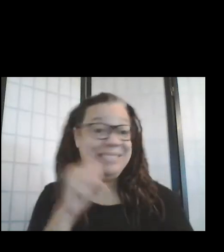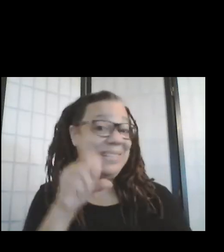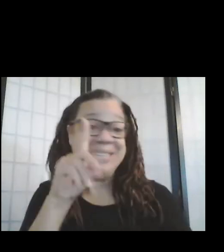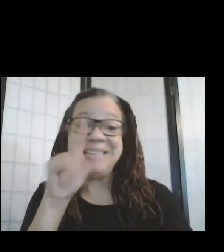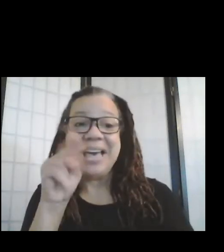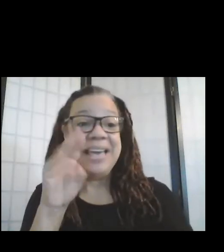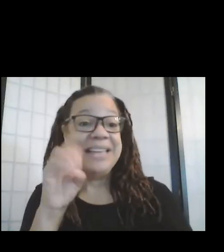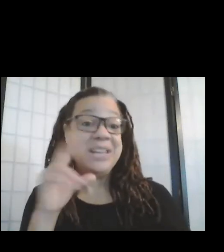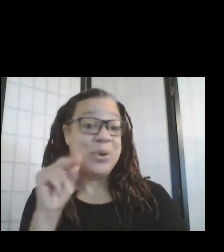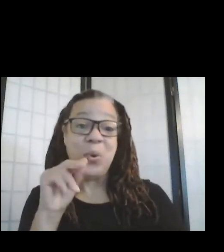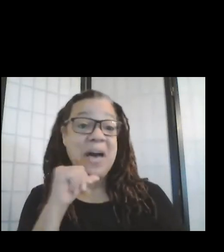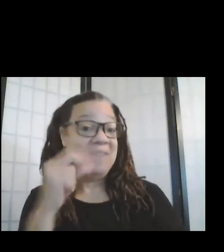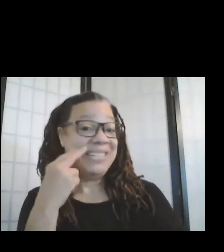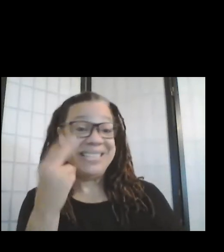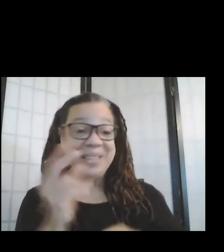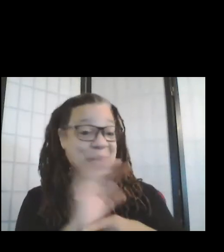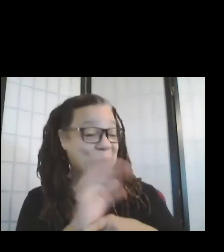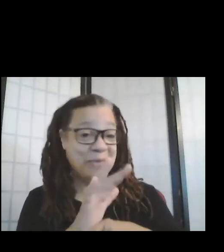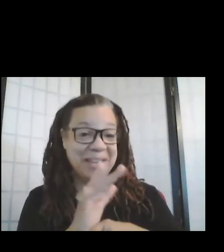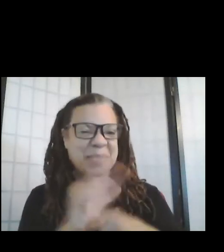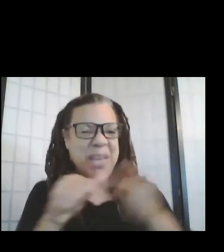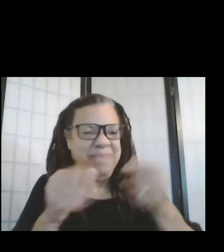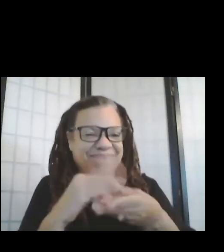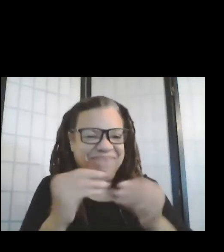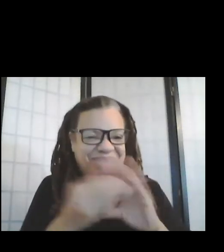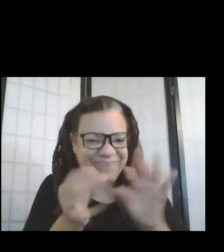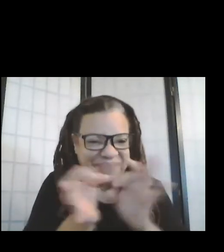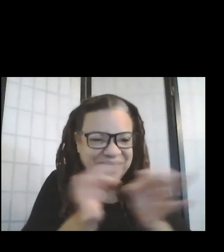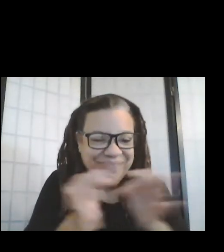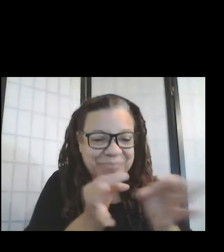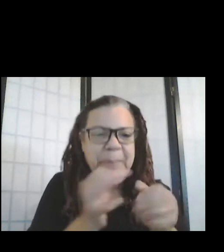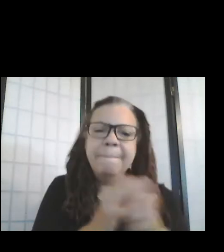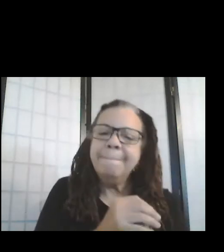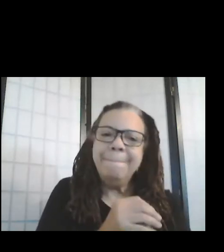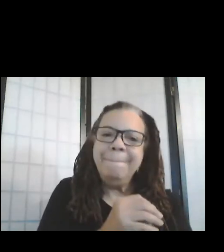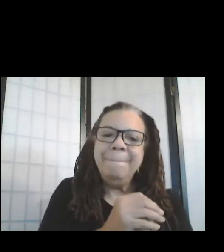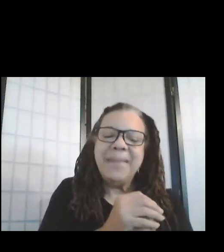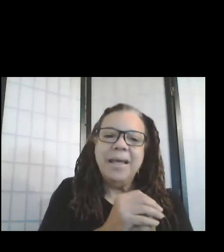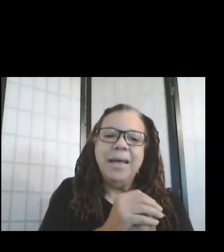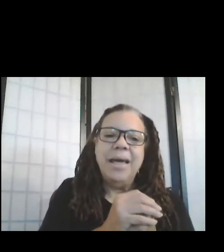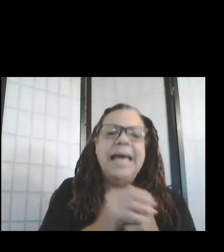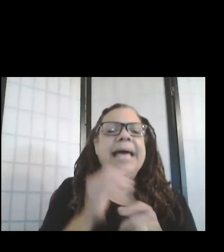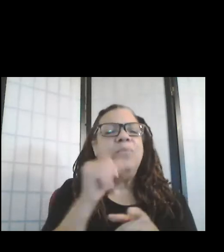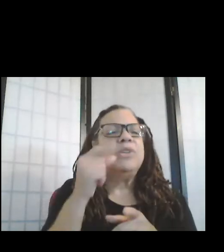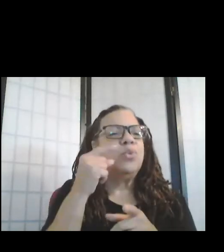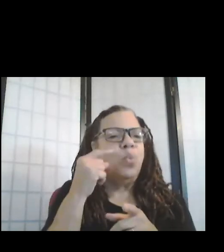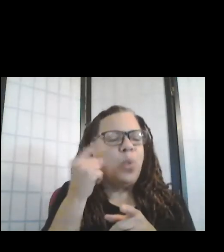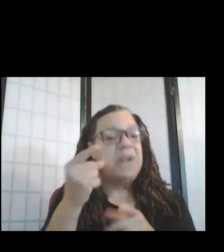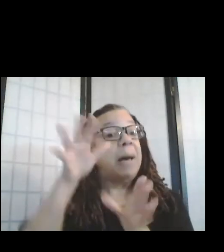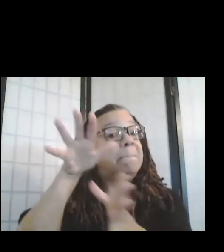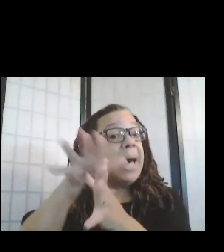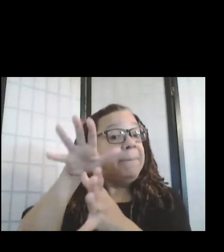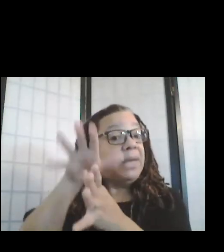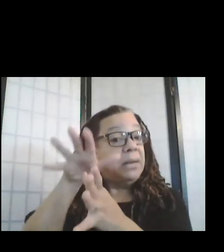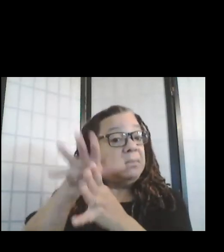Diane. I'll have to give a little account of it, and you might want to watch it. It was one of the most popular movies,